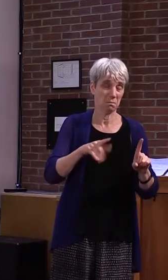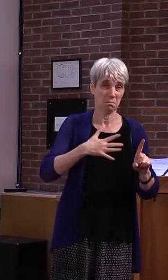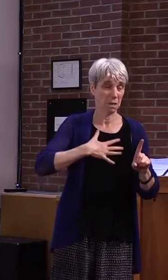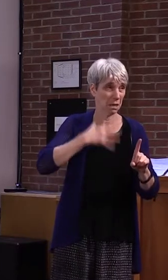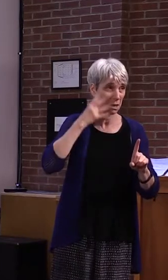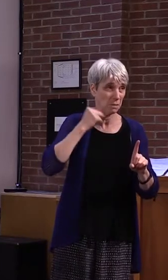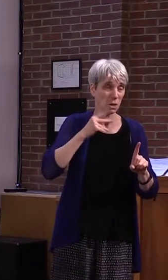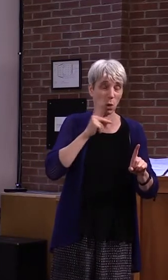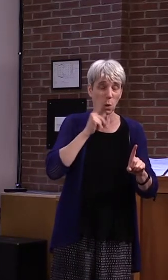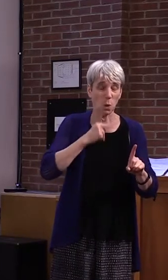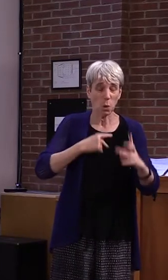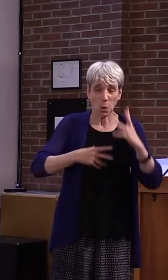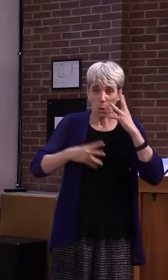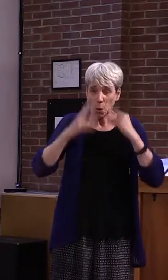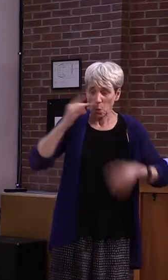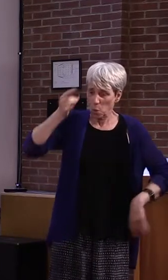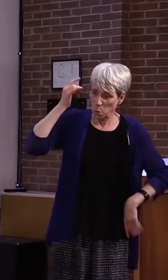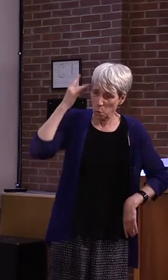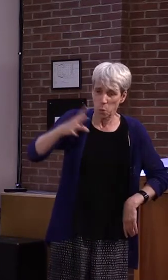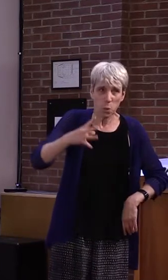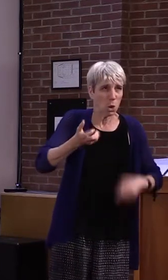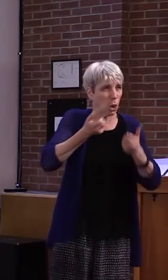devastating crises,